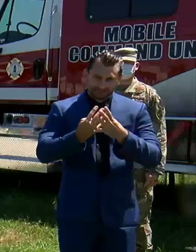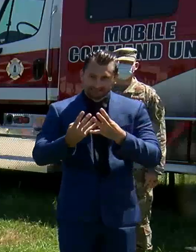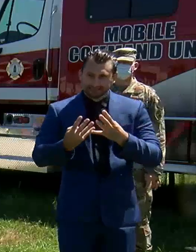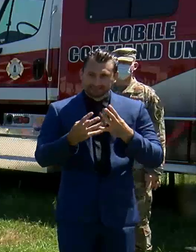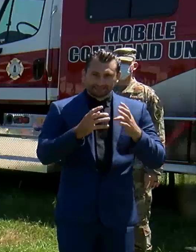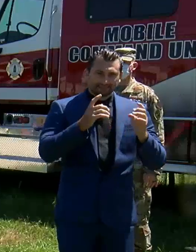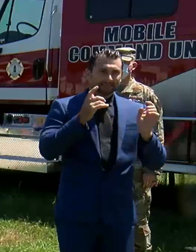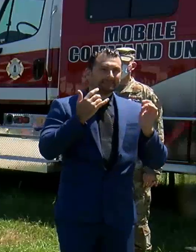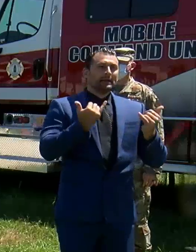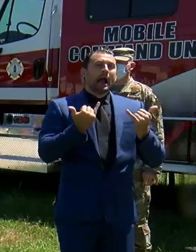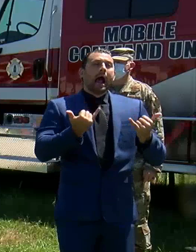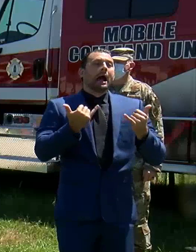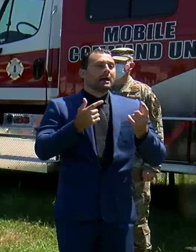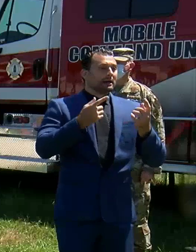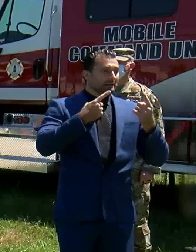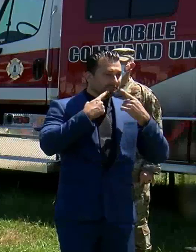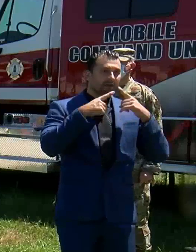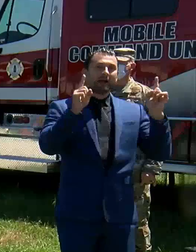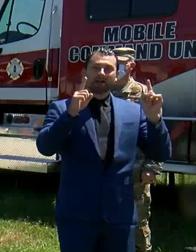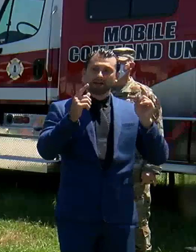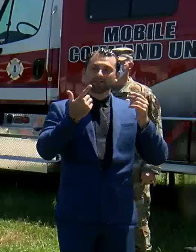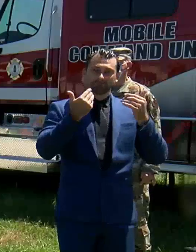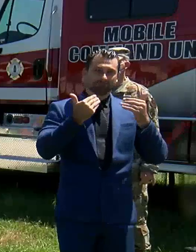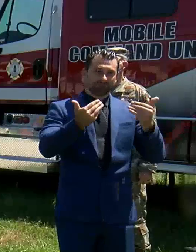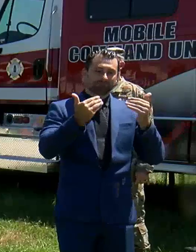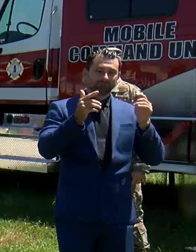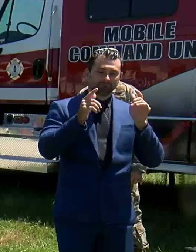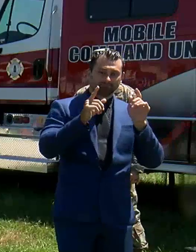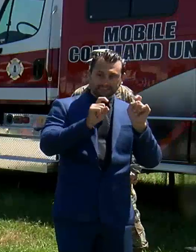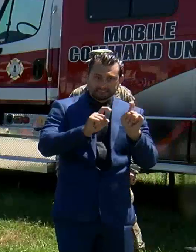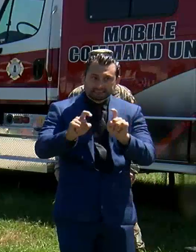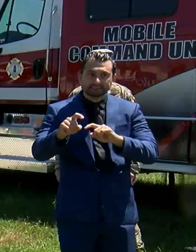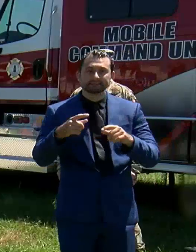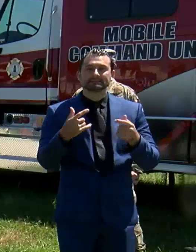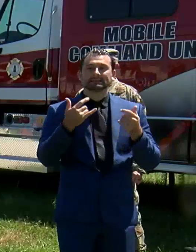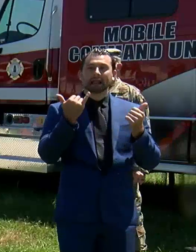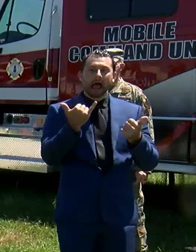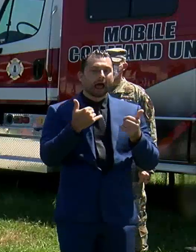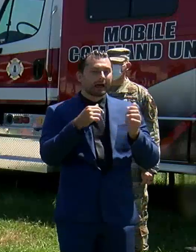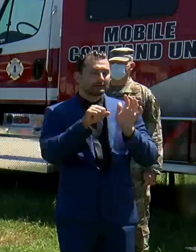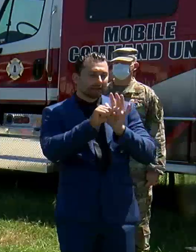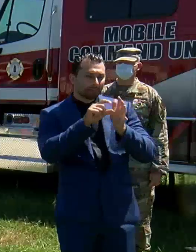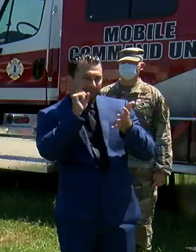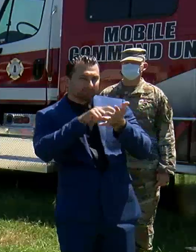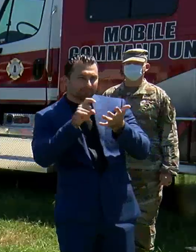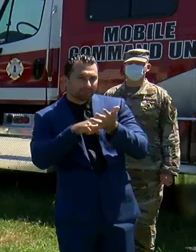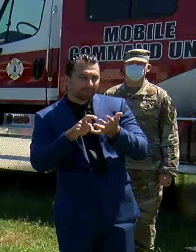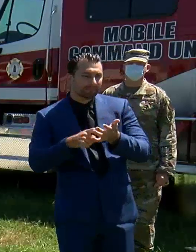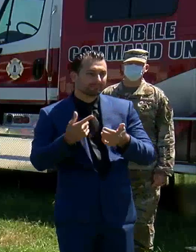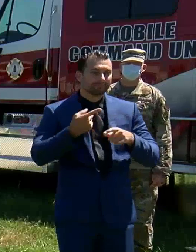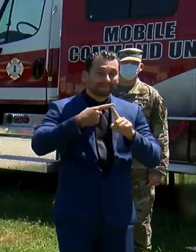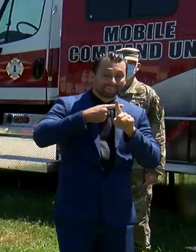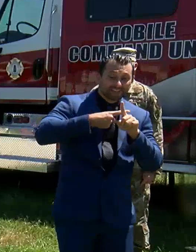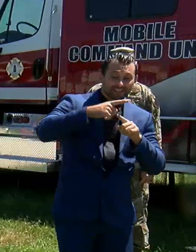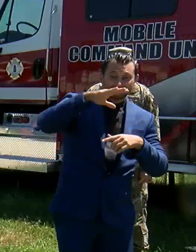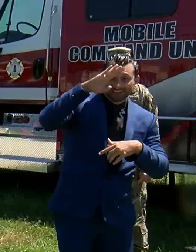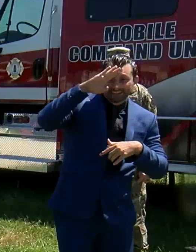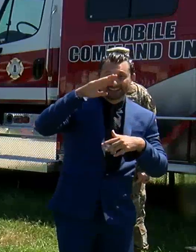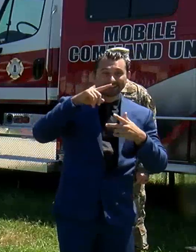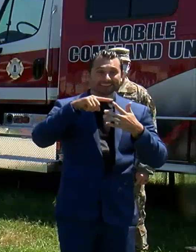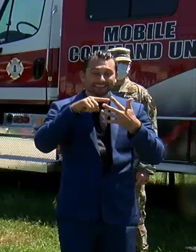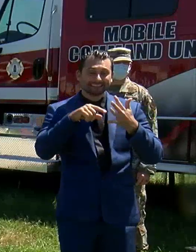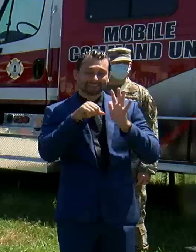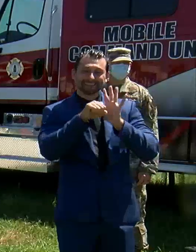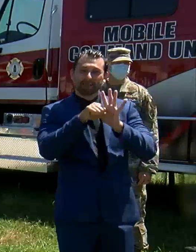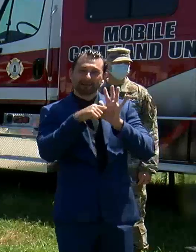check and all that. It's important and it does help, but it's not enough. And so we started to see cases in long-term care facilities where no one knew the